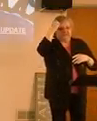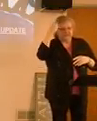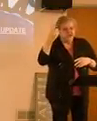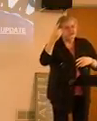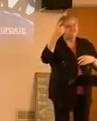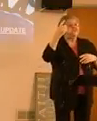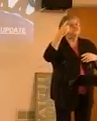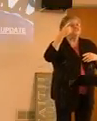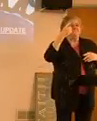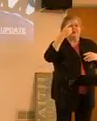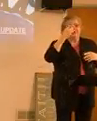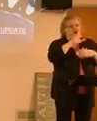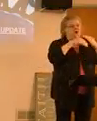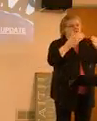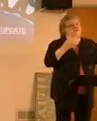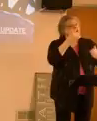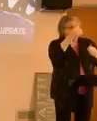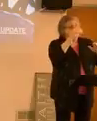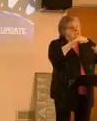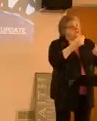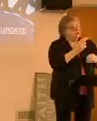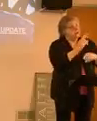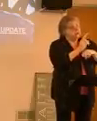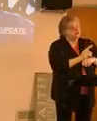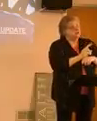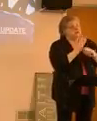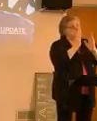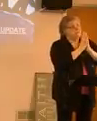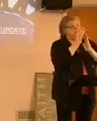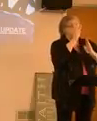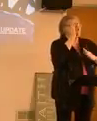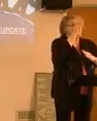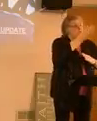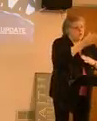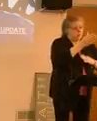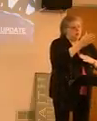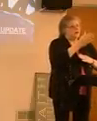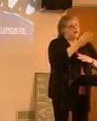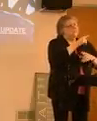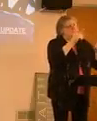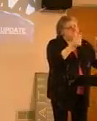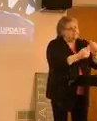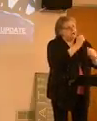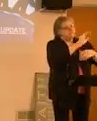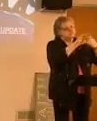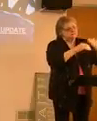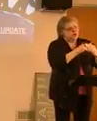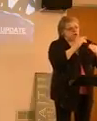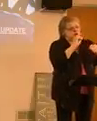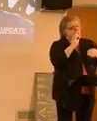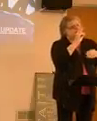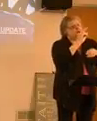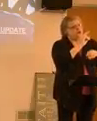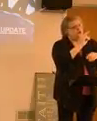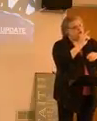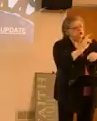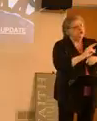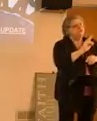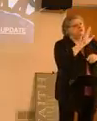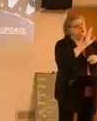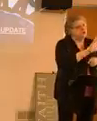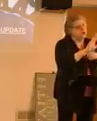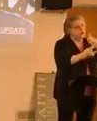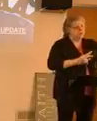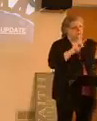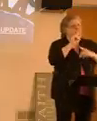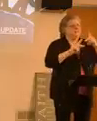use those for your glory, and we pray that you will. But more than anything, you use individuals. I pray that you will help